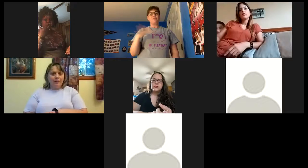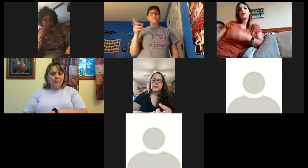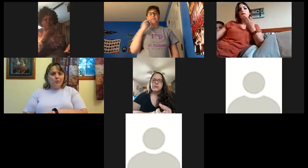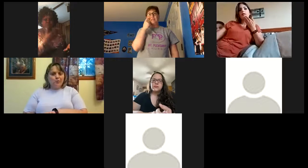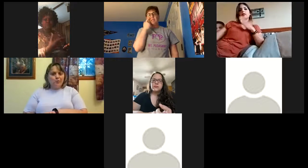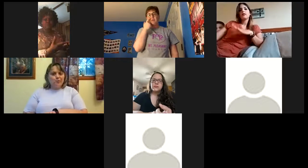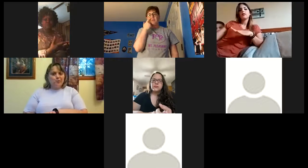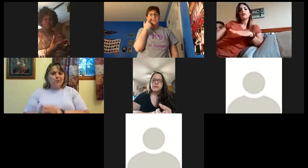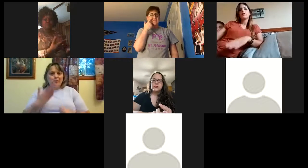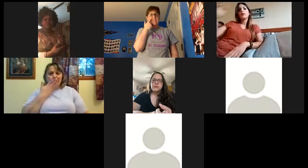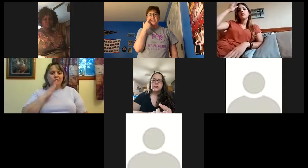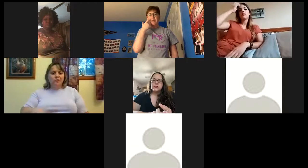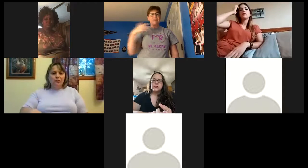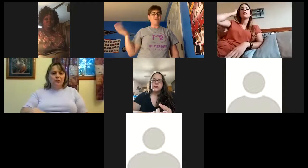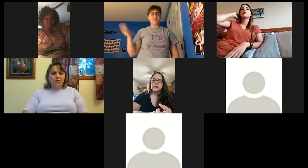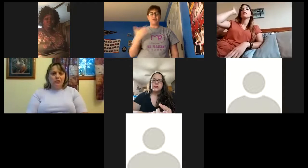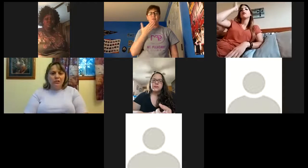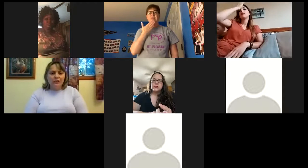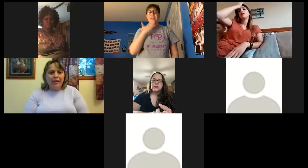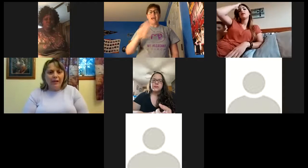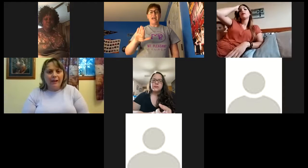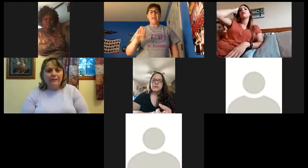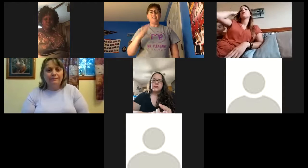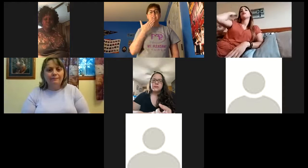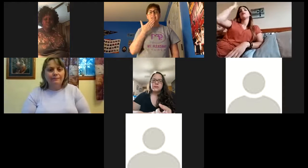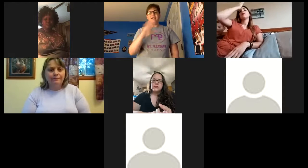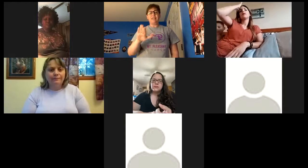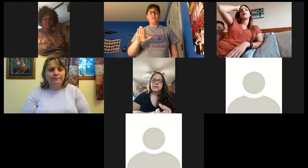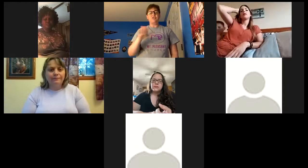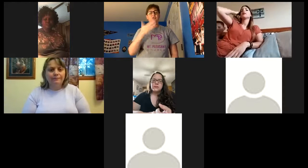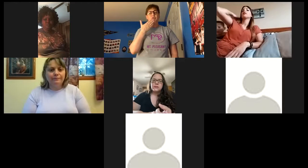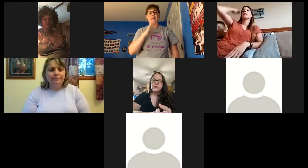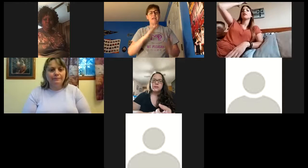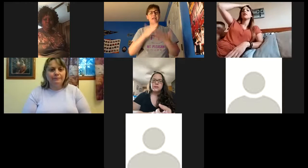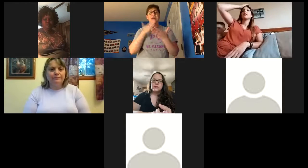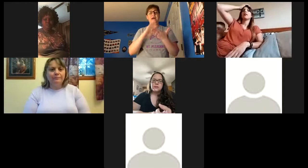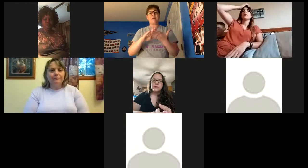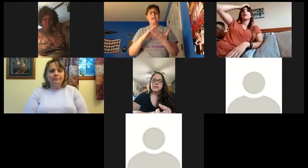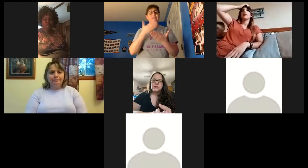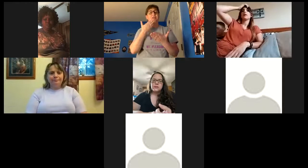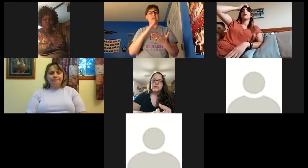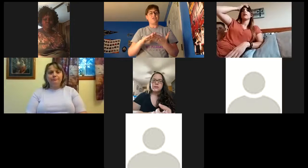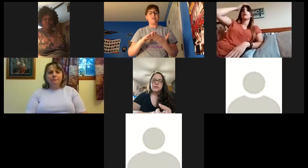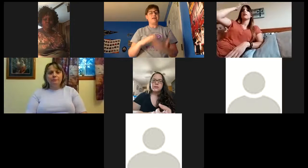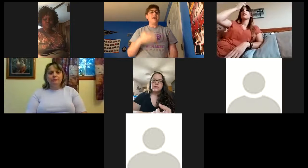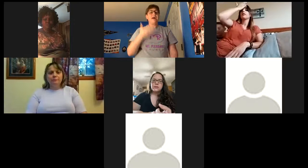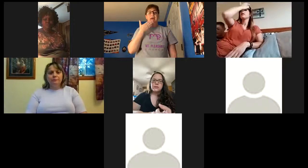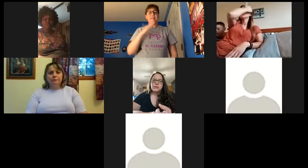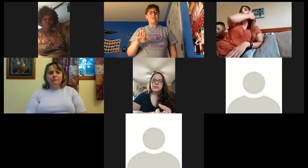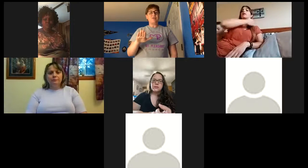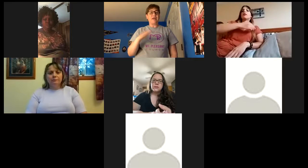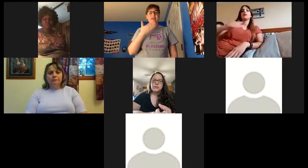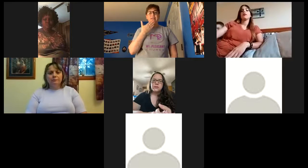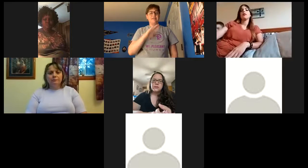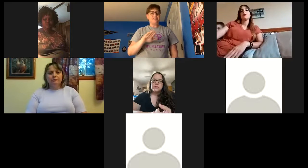when I'm just, in the middle of teaching, maybe even interpreting, and just thrown it away and not had my hand there to catch it. And